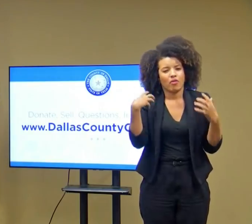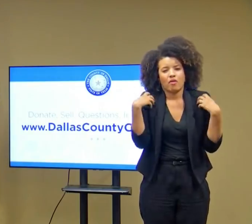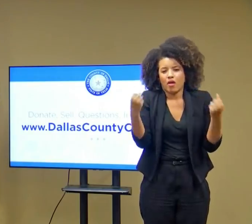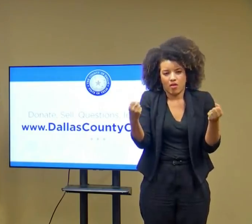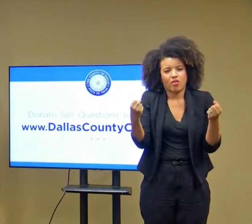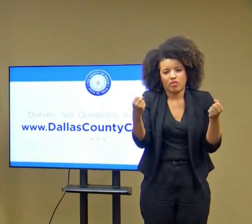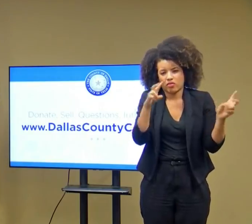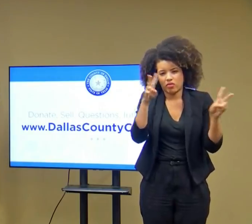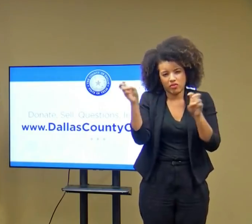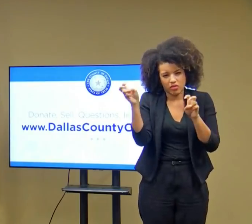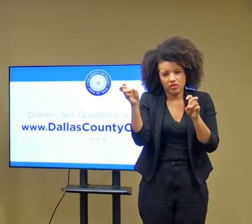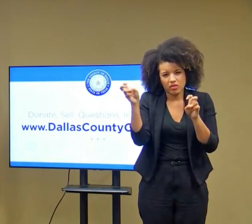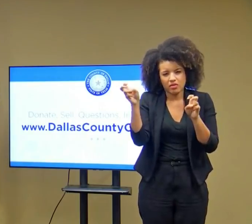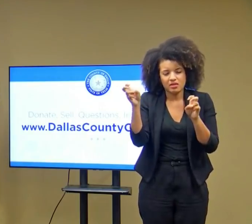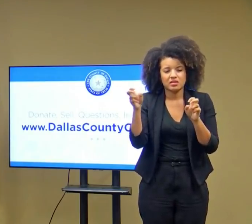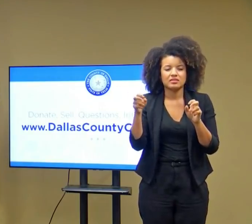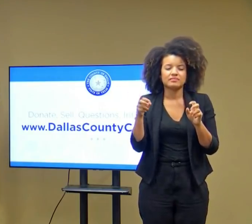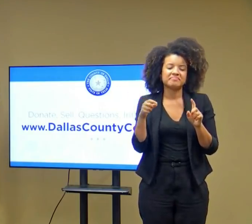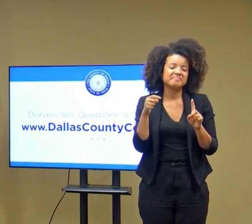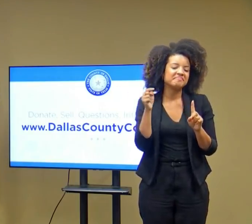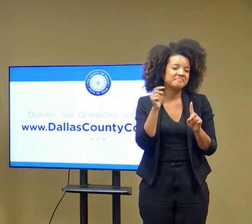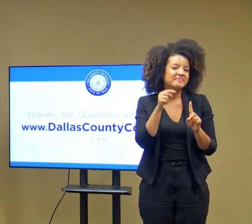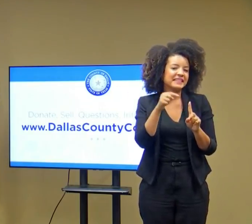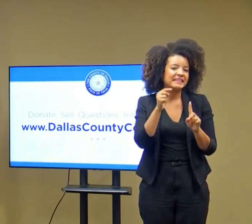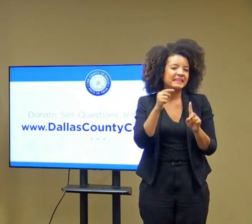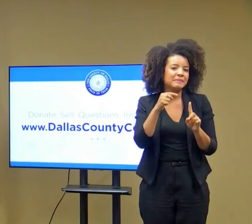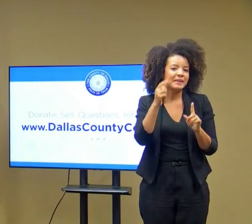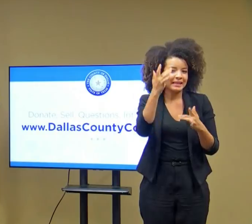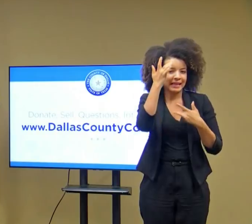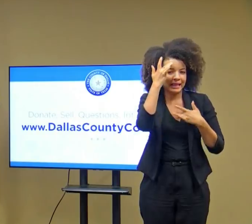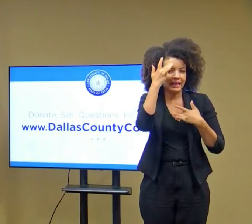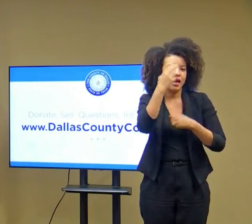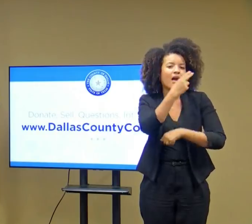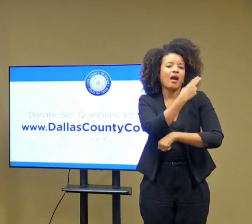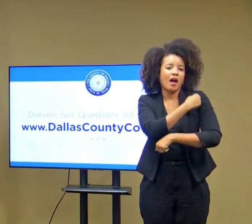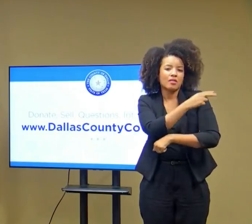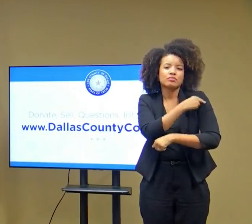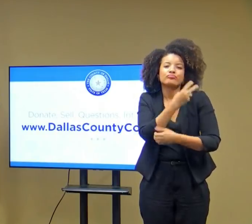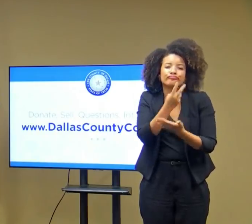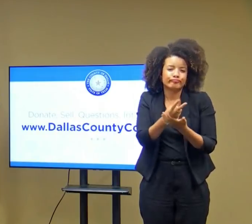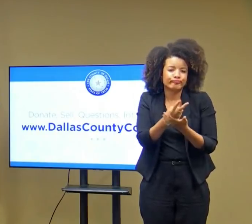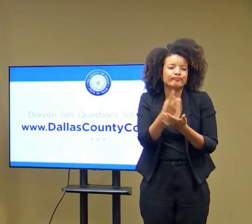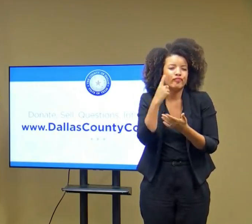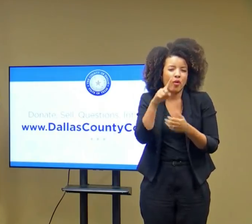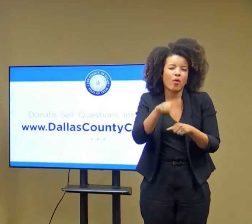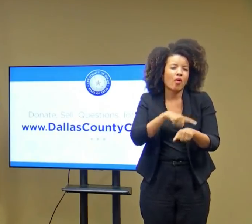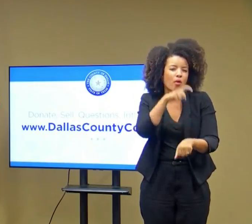health conditions and had been critically ill in a hospital for some time.